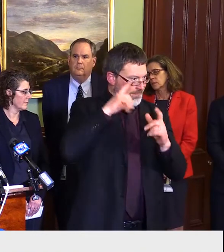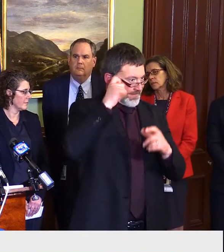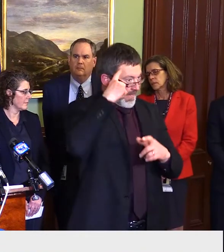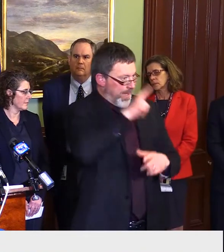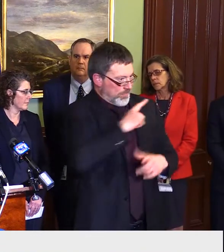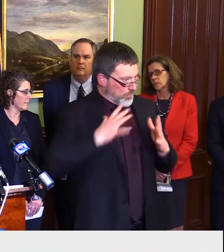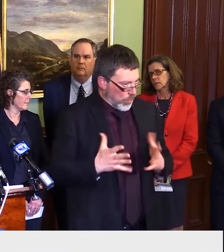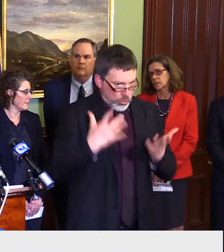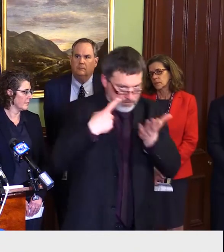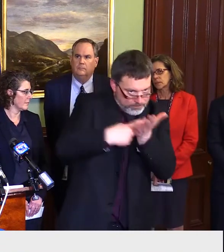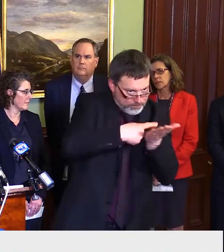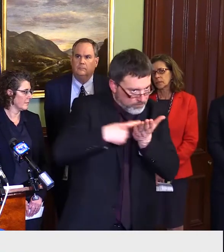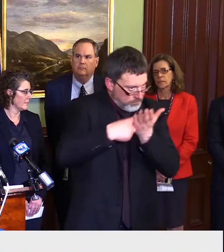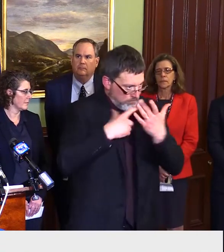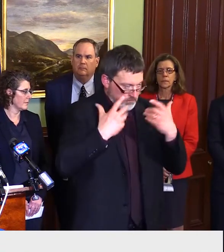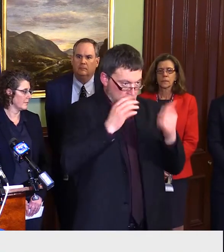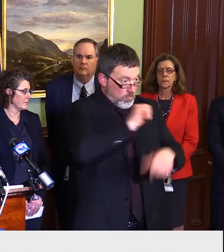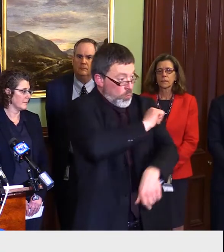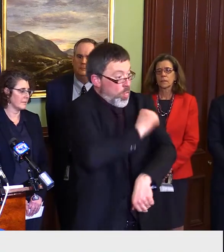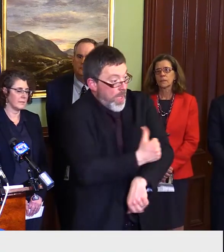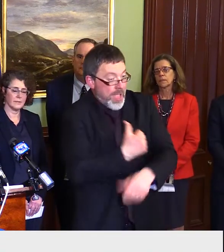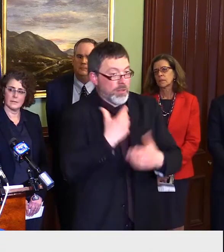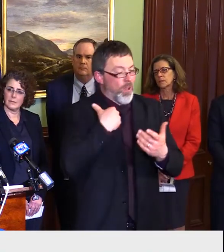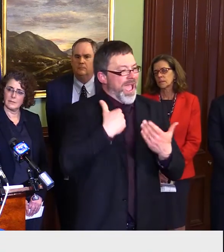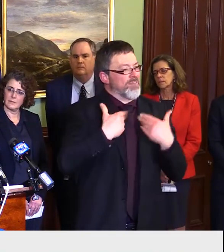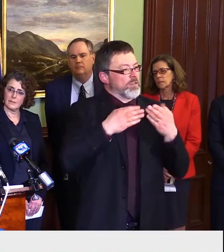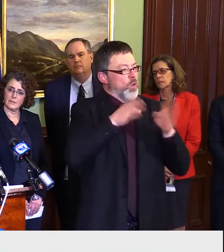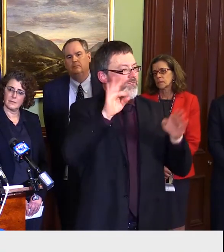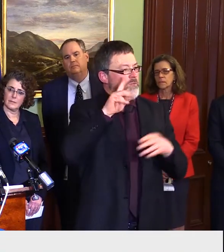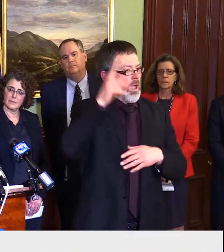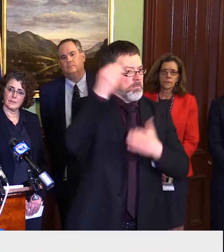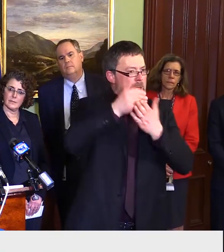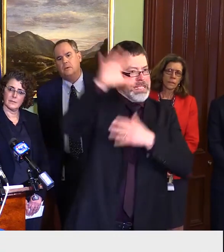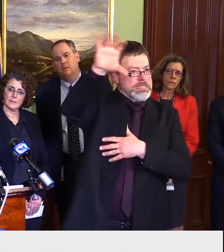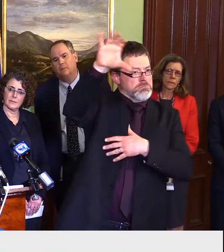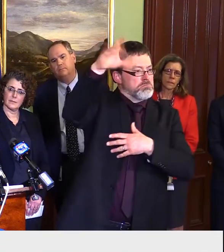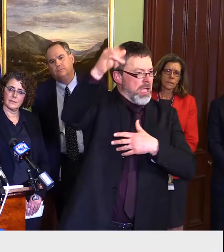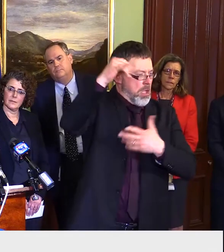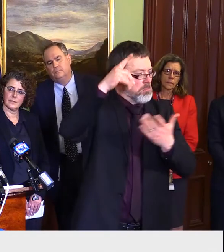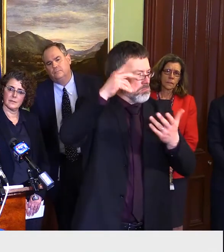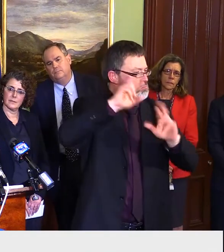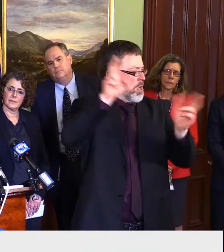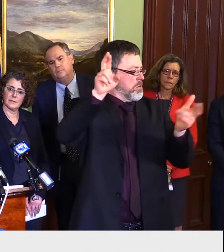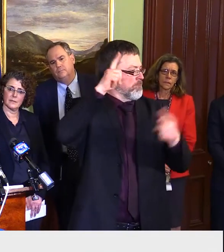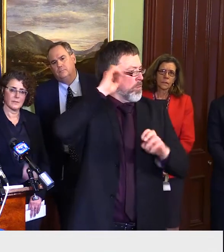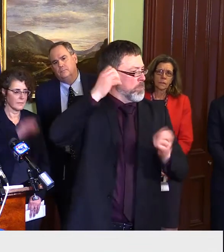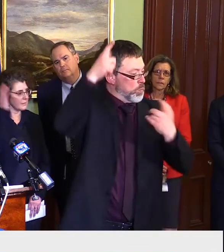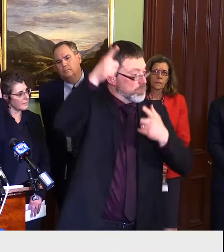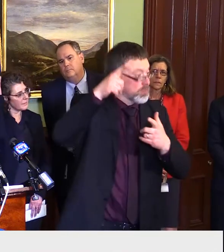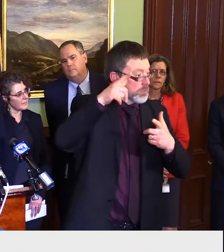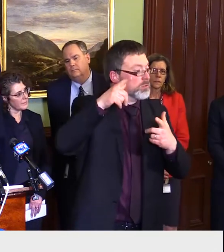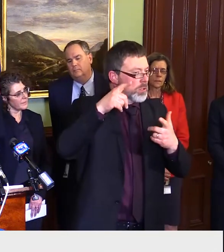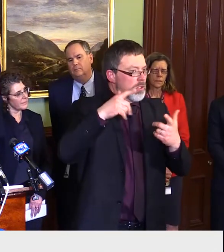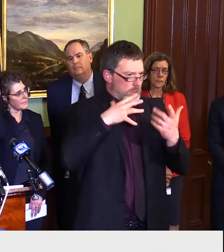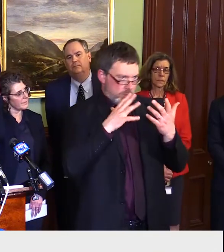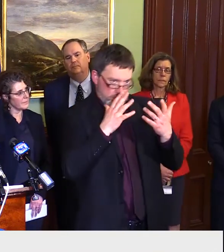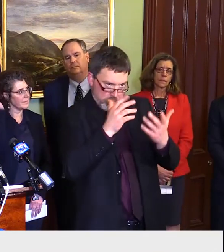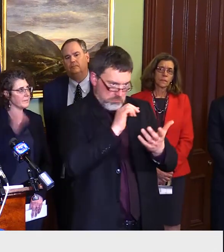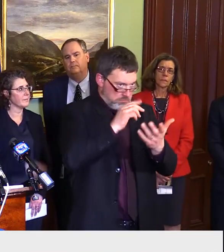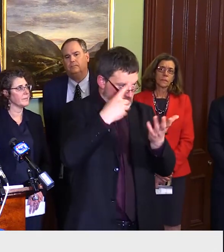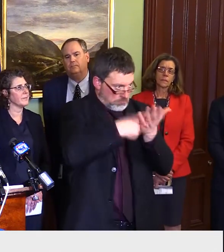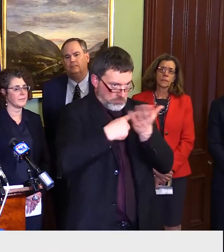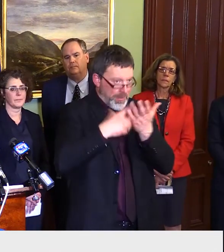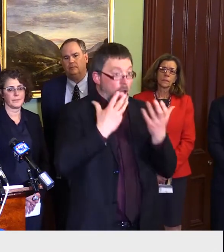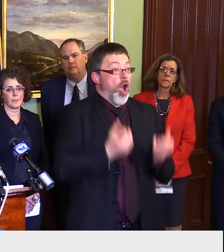this is going to have an effect on our economy here in Vermont. We're hearing about a shortage of personal protective equipment for